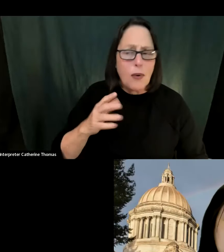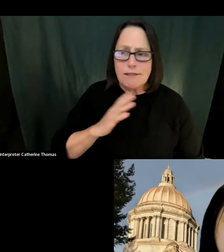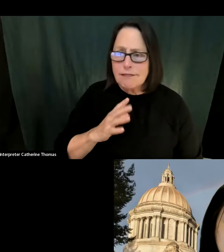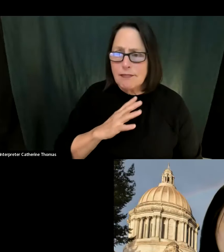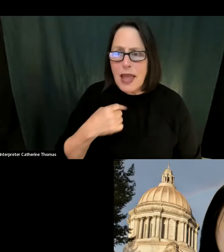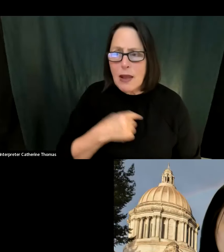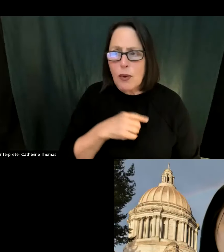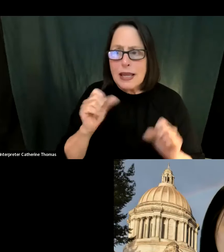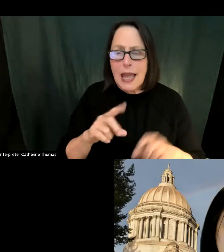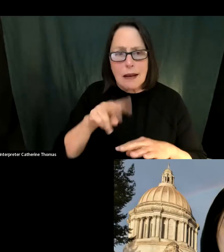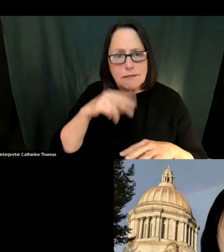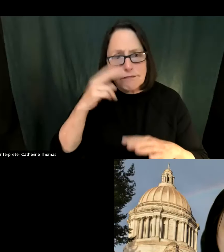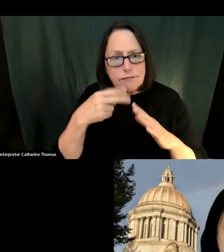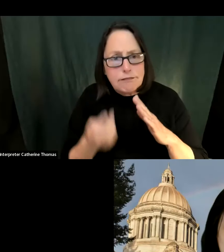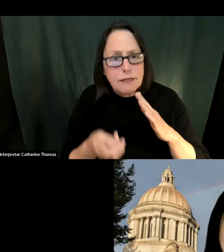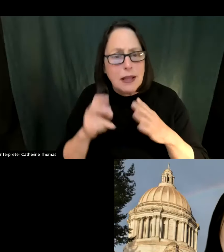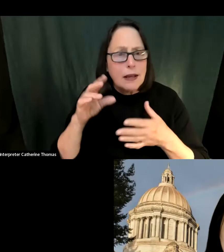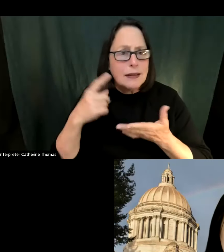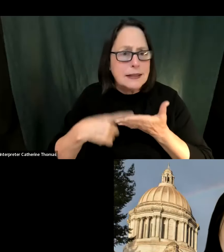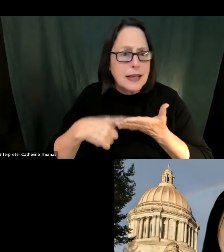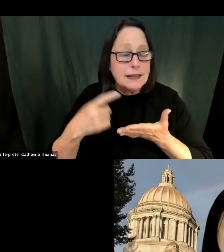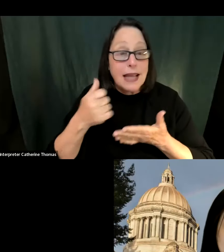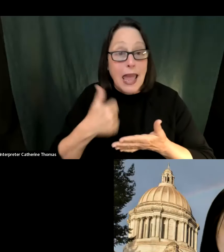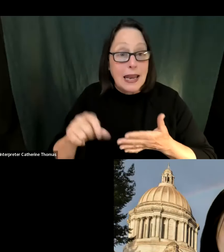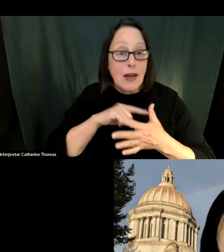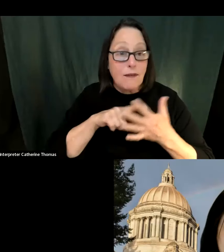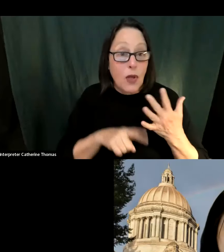a deep dive into any of those issues. Thank you.